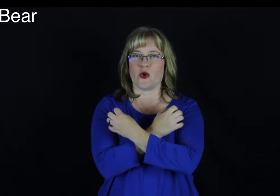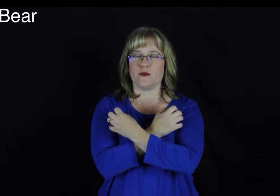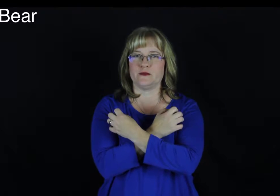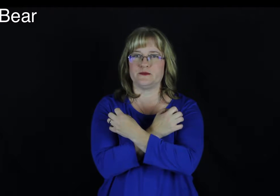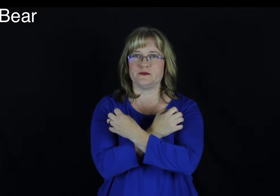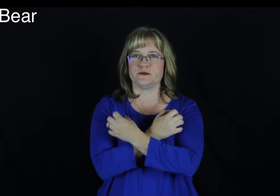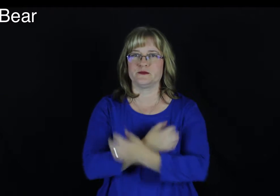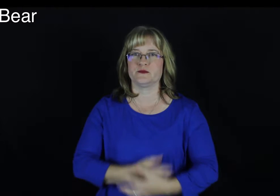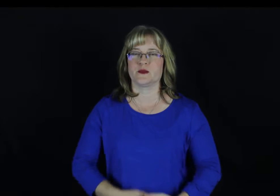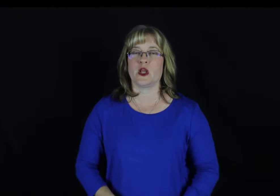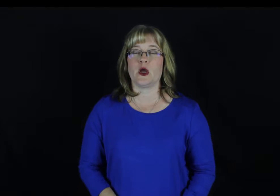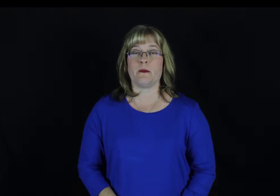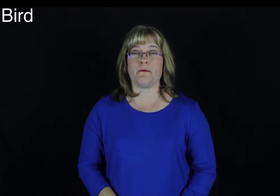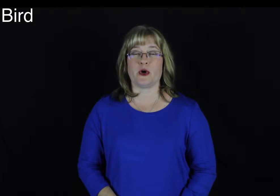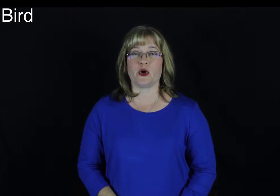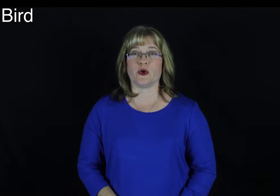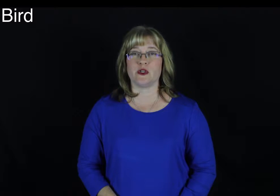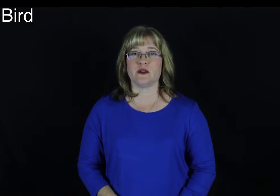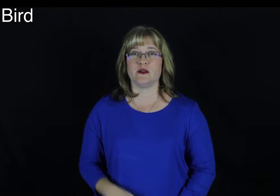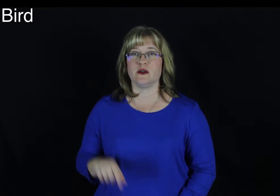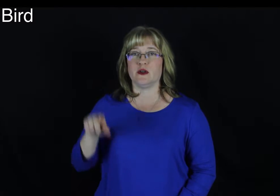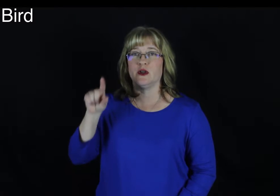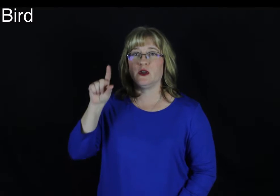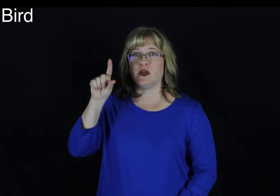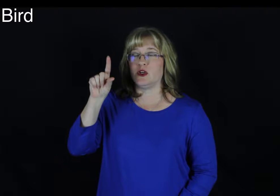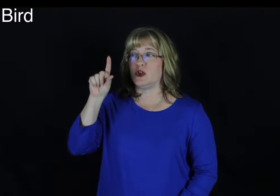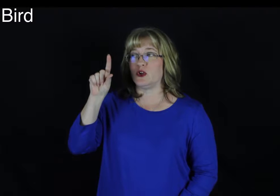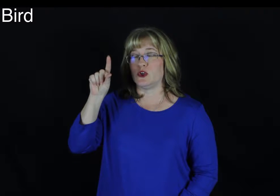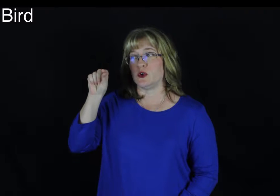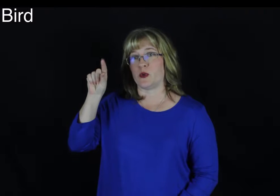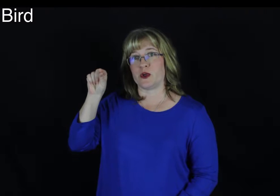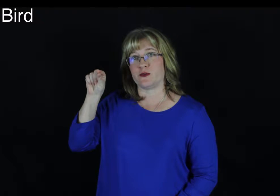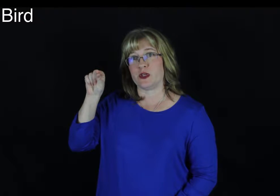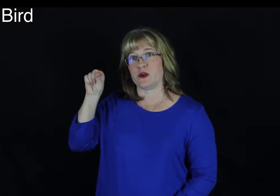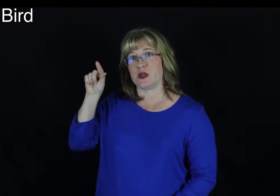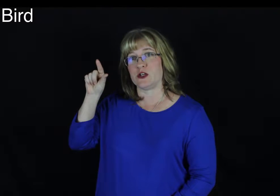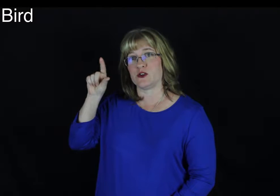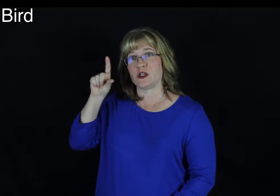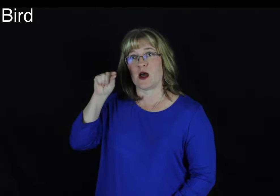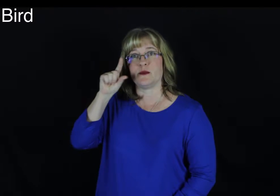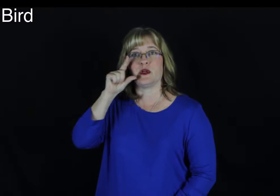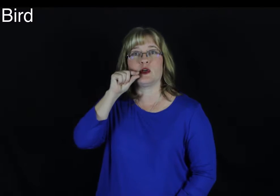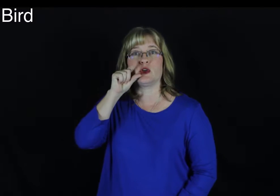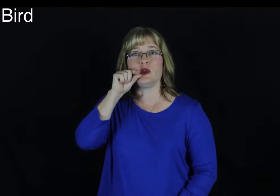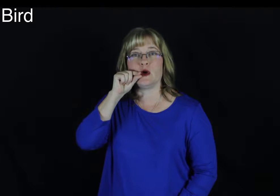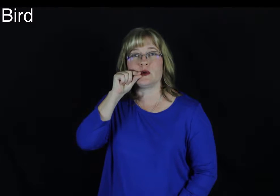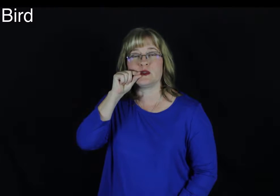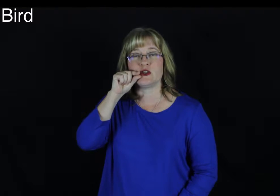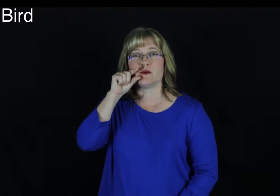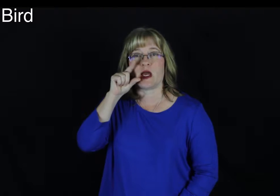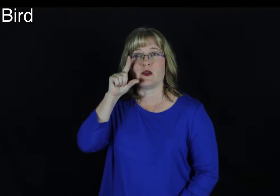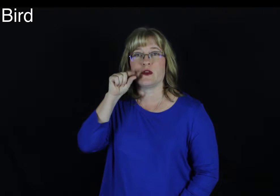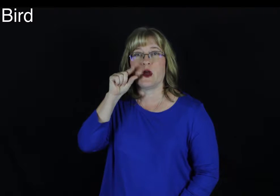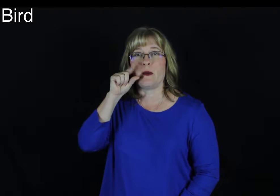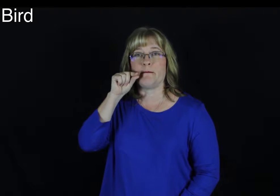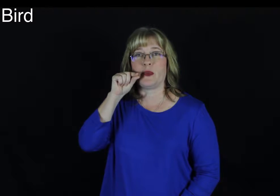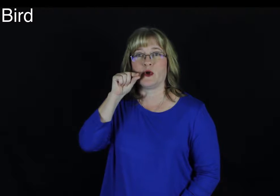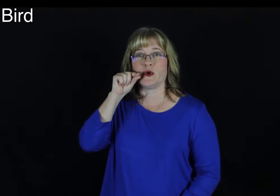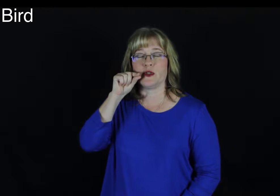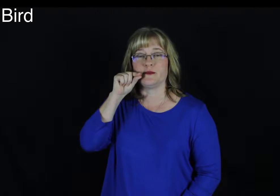Bear. Bird, your pointer finger and your thumb close at your mouth. Bird.